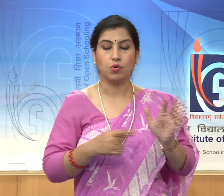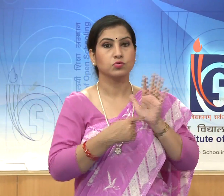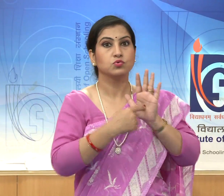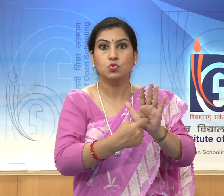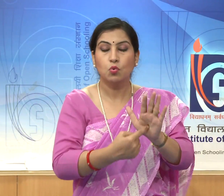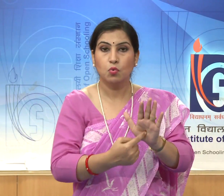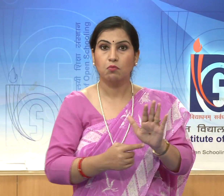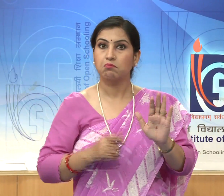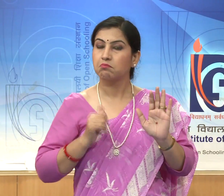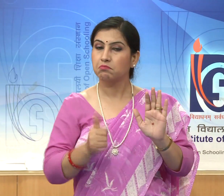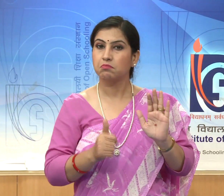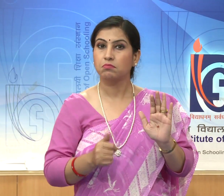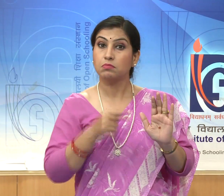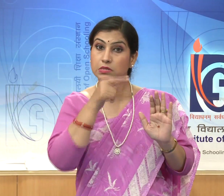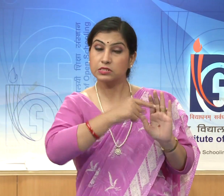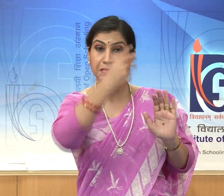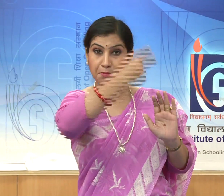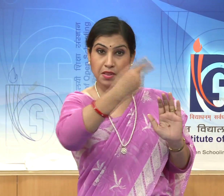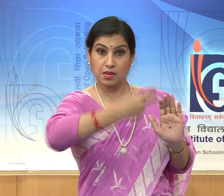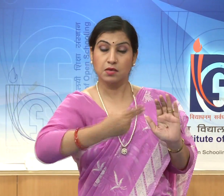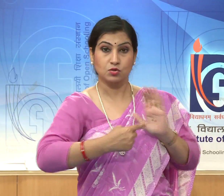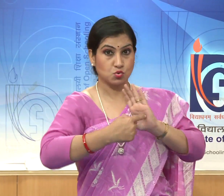emphasize in these paintings.